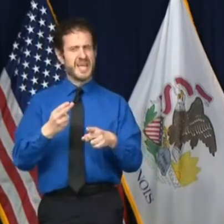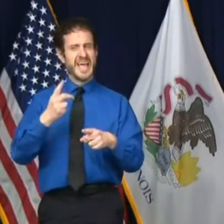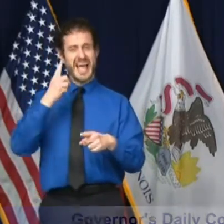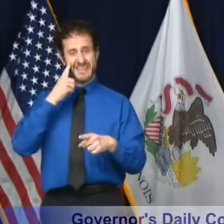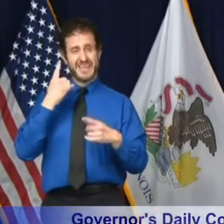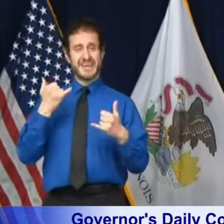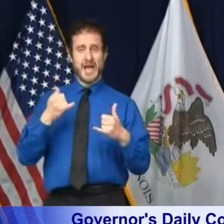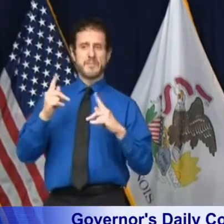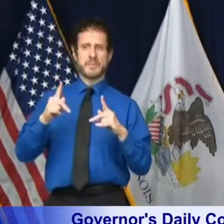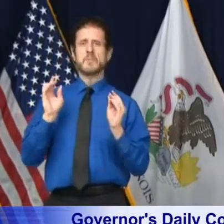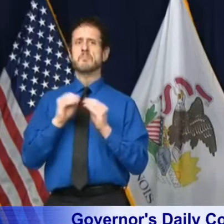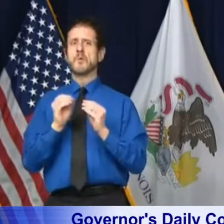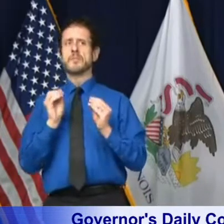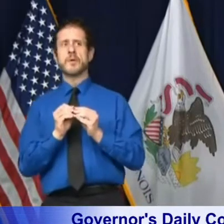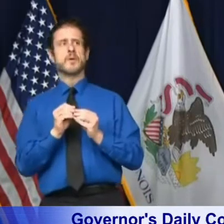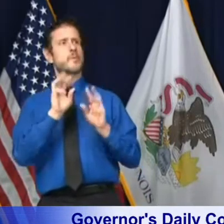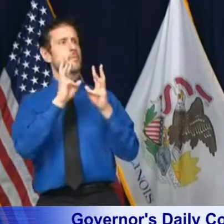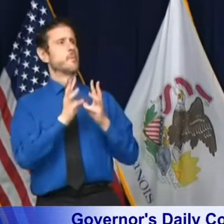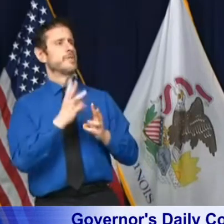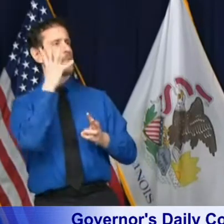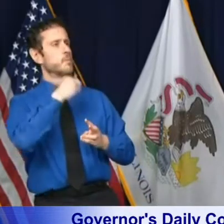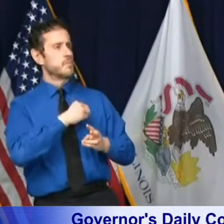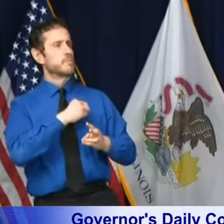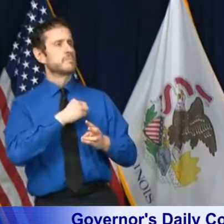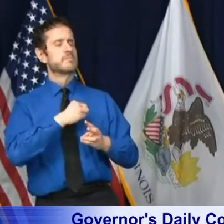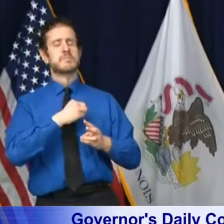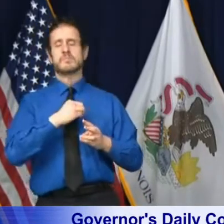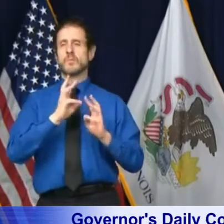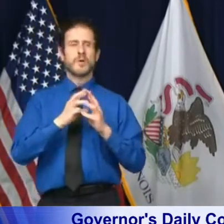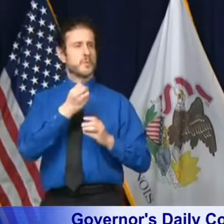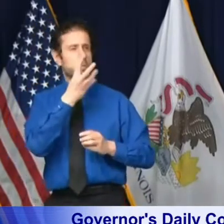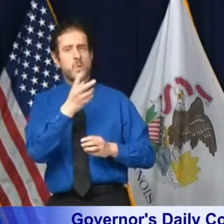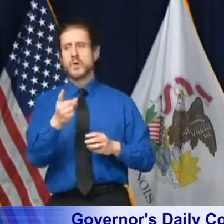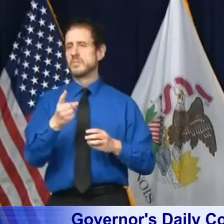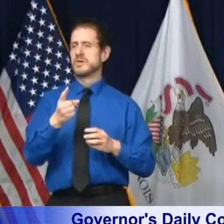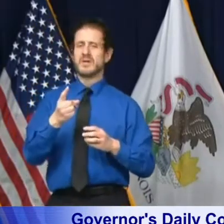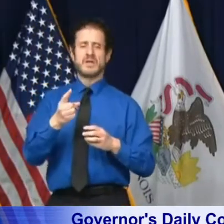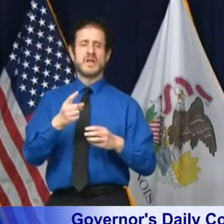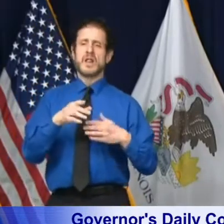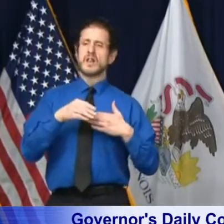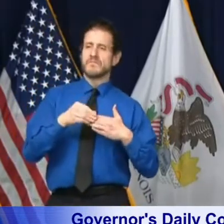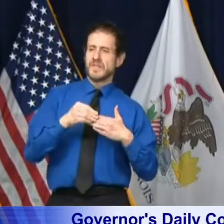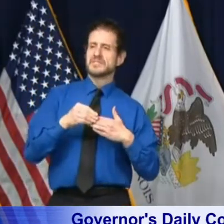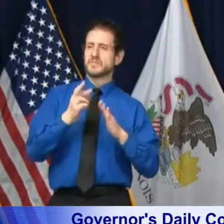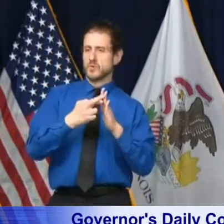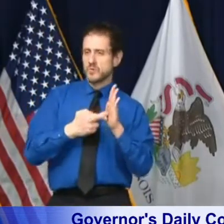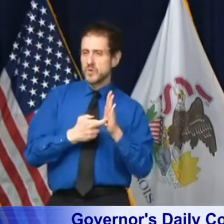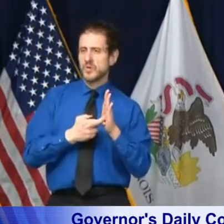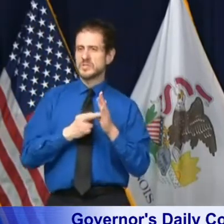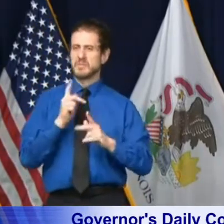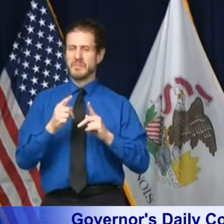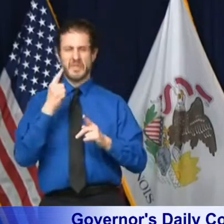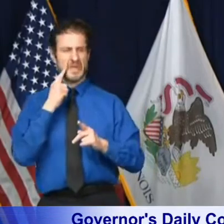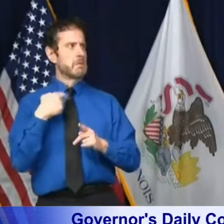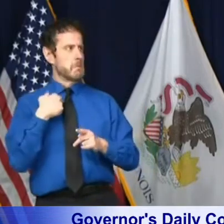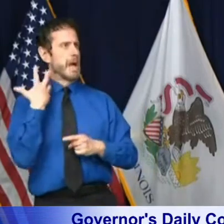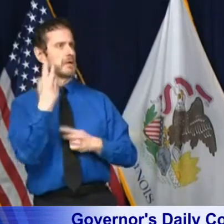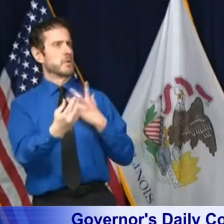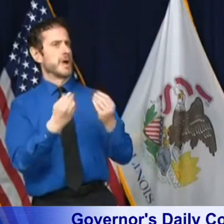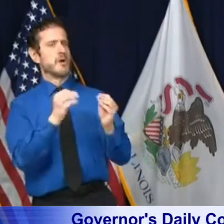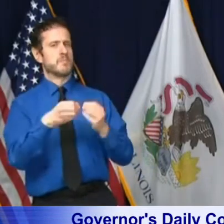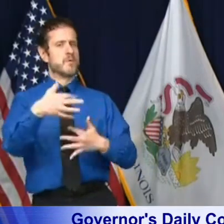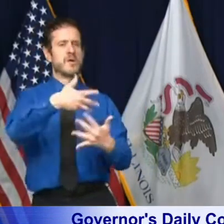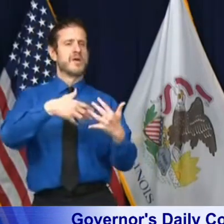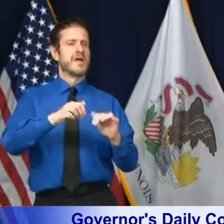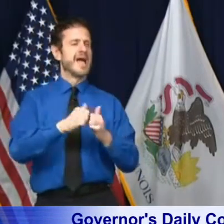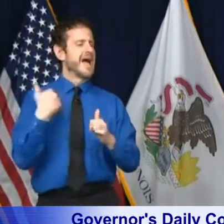now on the rise because of warmer weather and loosened restrictions in the new stay-at-home order, and Illinois' R-naught value is still above 1, how can we be sure we will ever